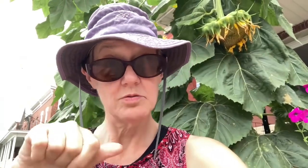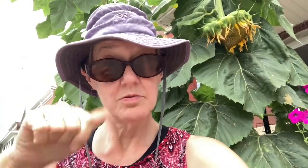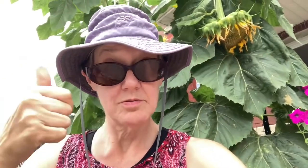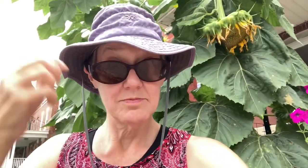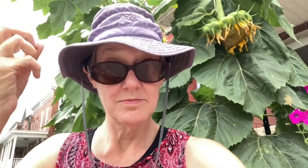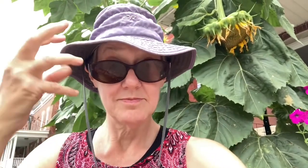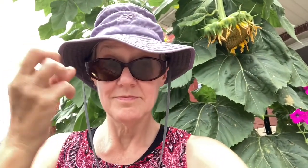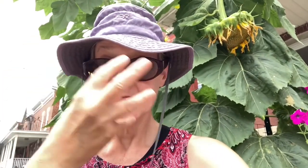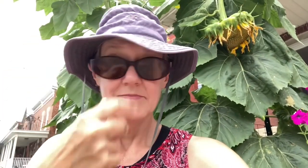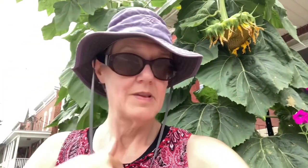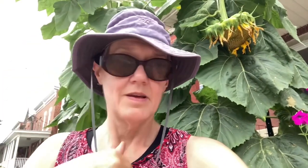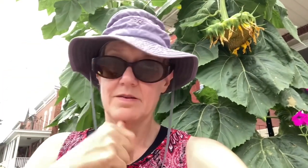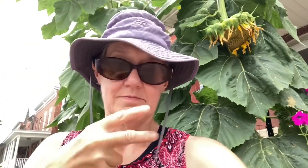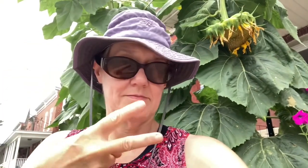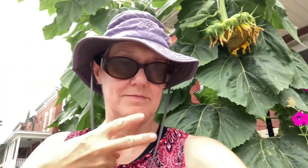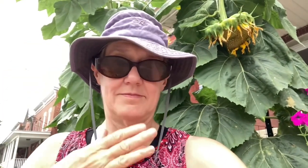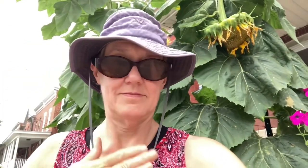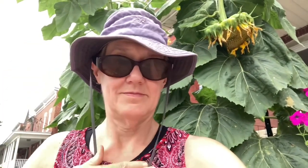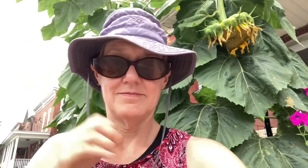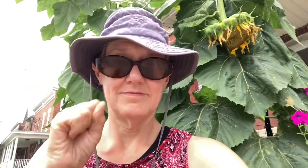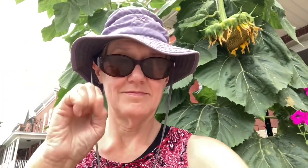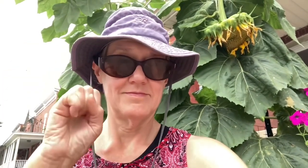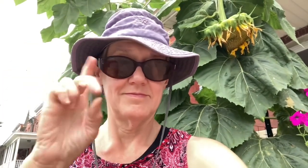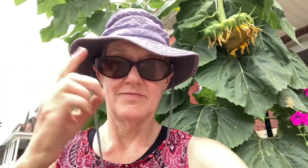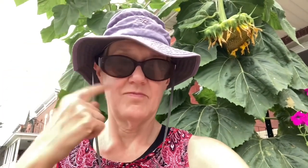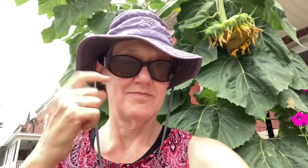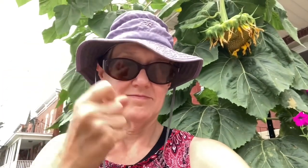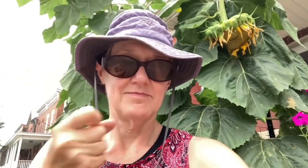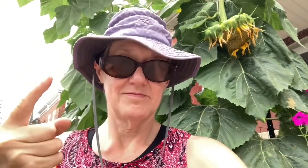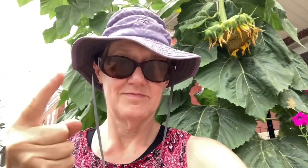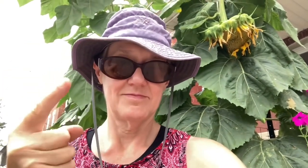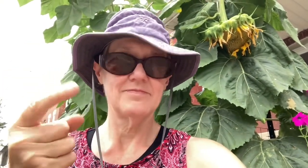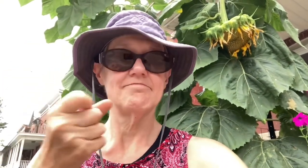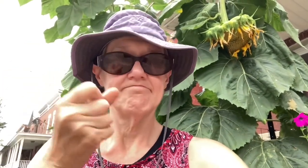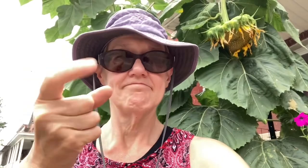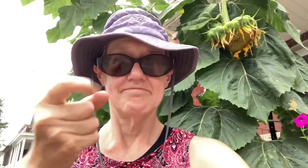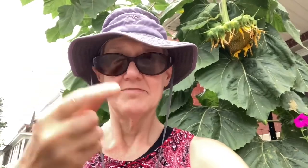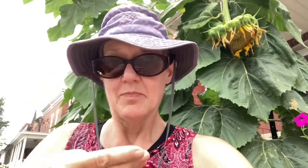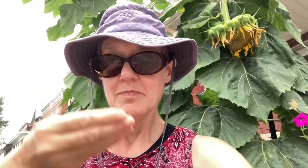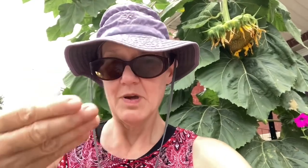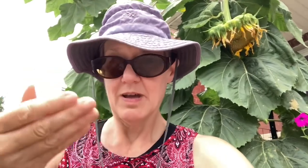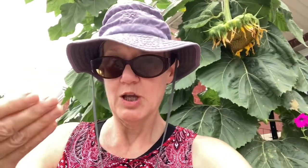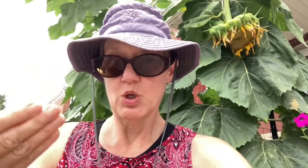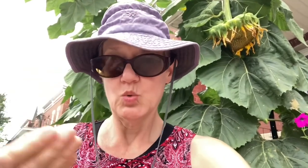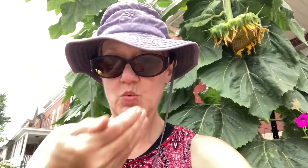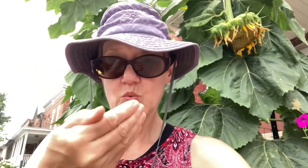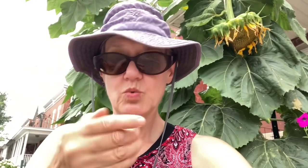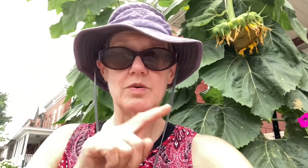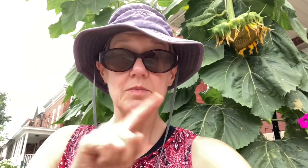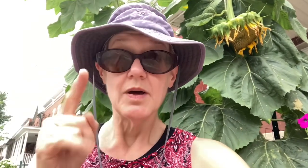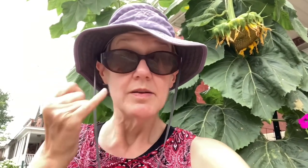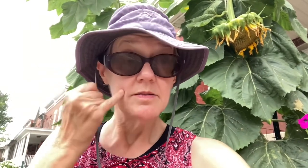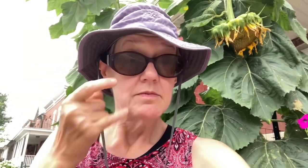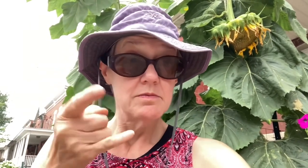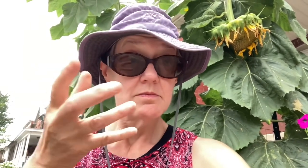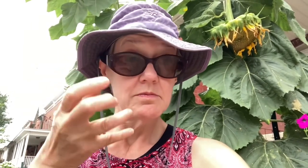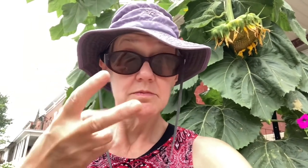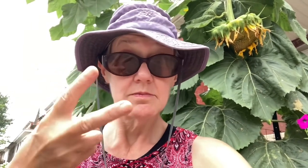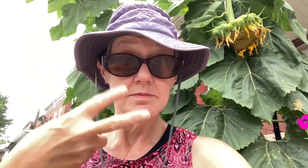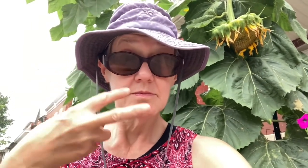Because mammoth sunflowers cross with other varieties, I don't save my own seeds. Every year I buy new fresh seeds. But if you